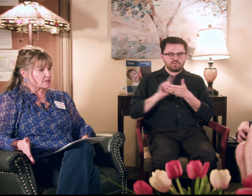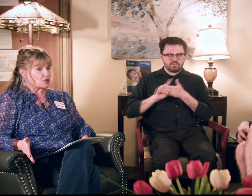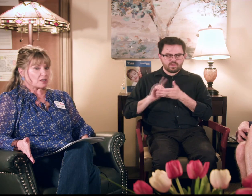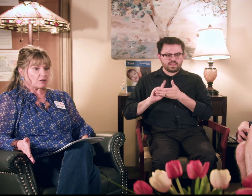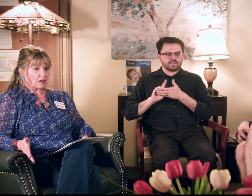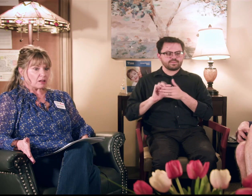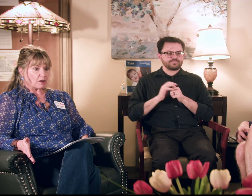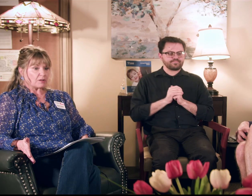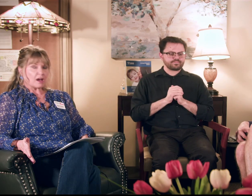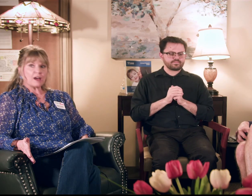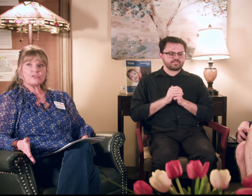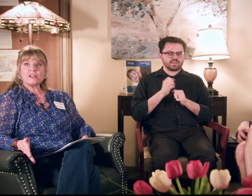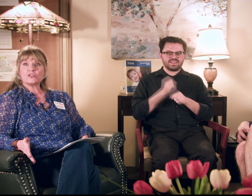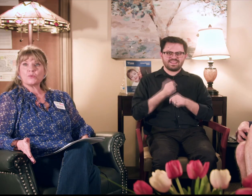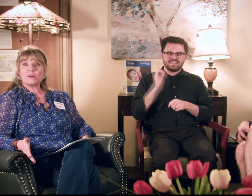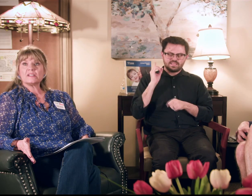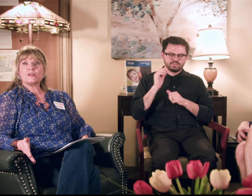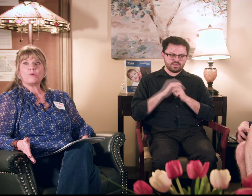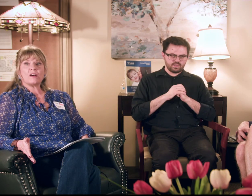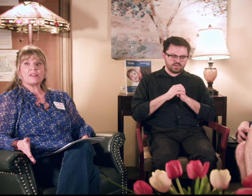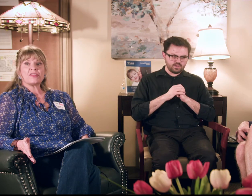away last year alone